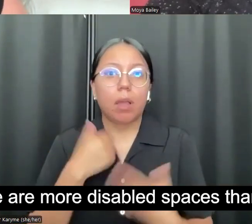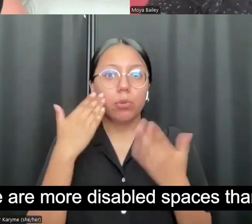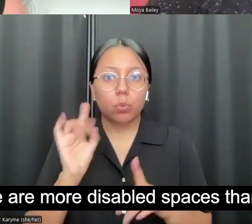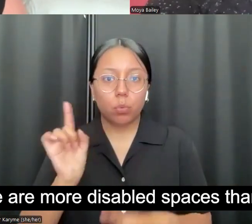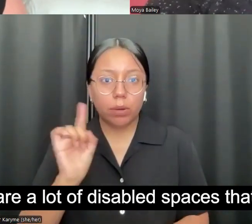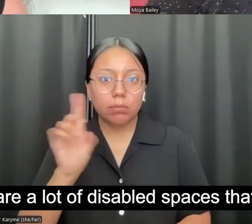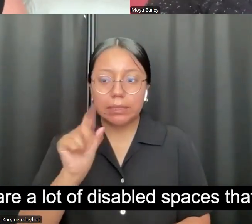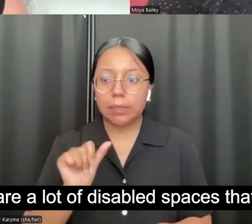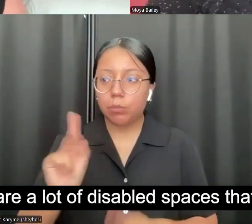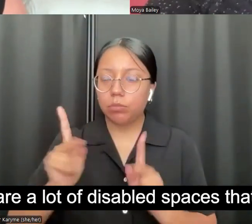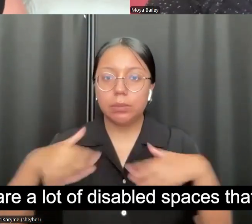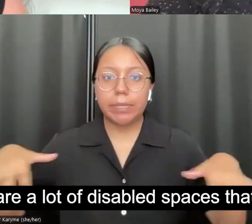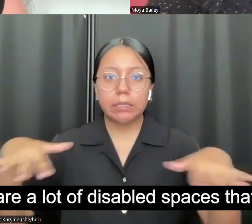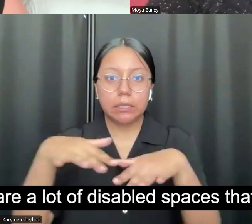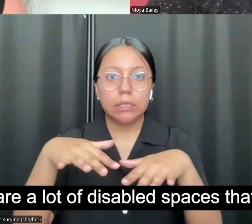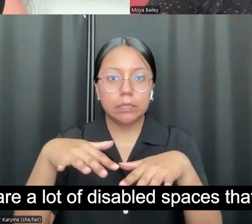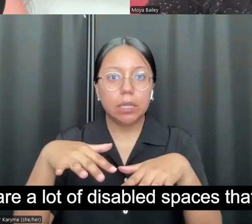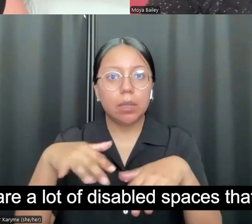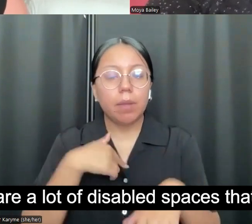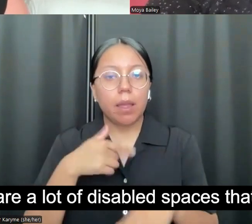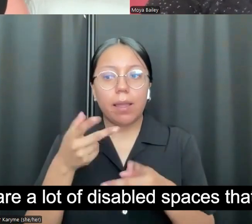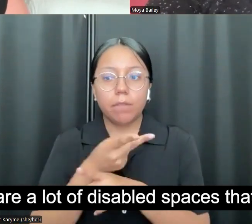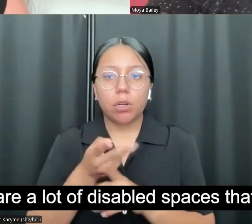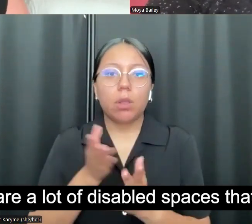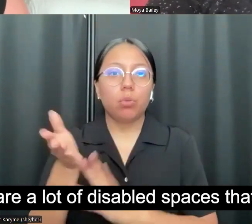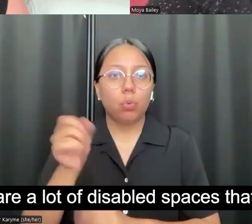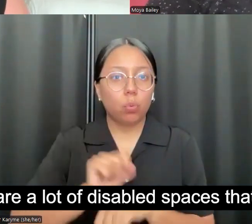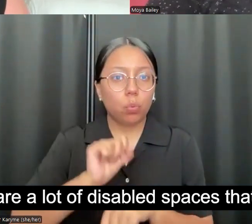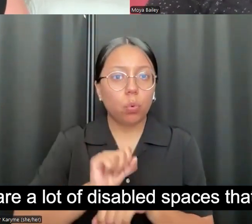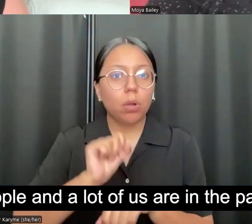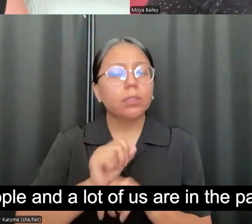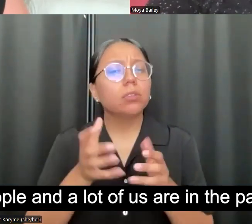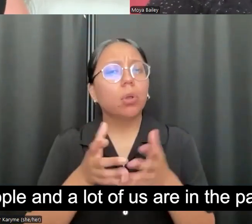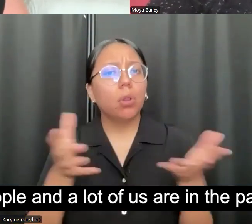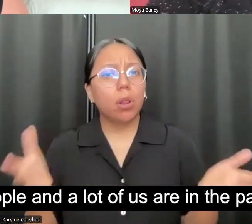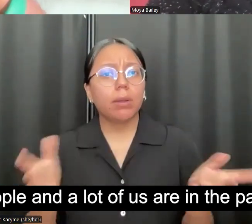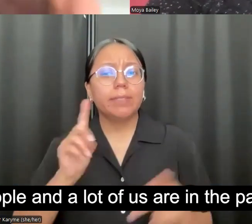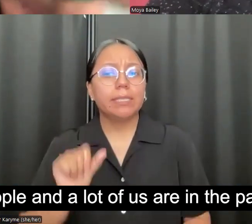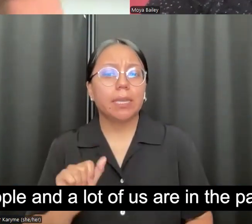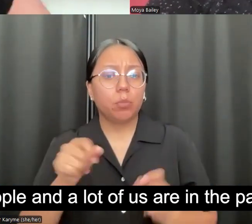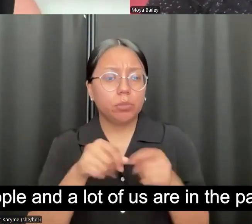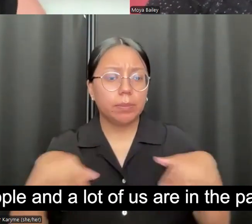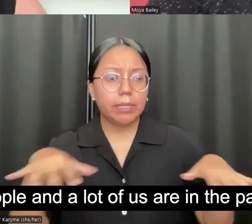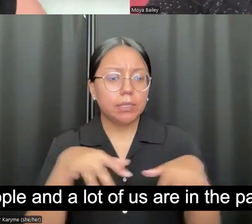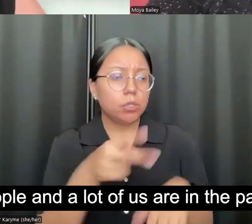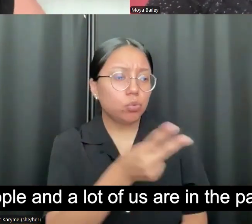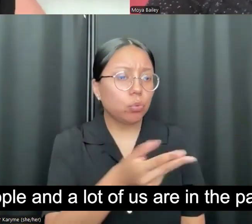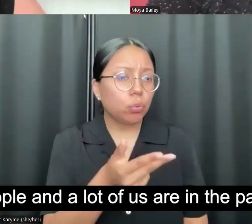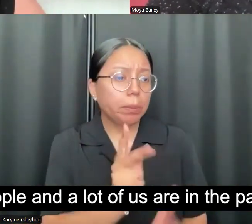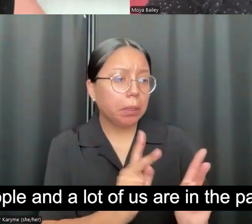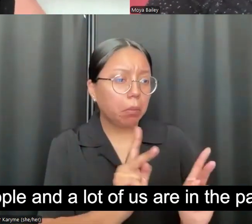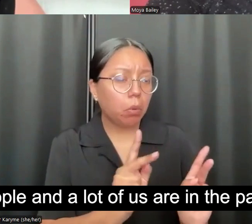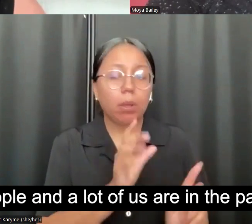through work, but there's also a lot of disabled spaces that are two or three people. And then a lot of us who are even in like the party of this, we